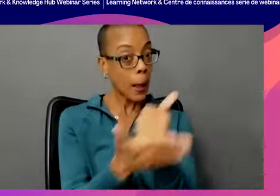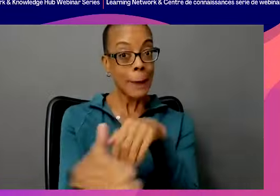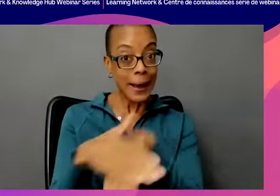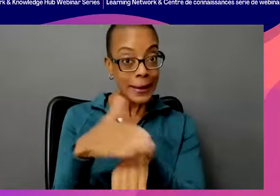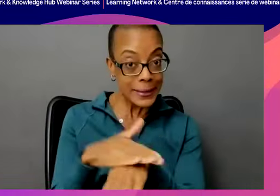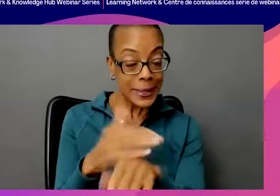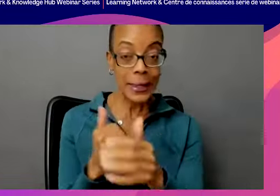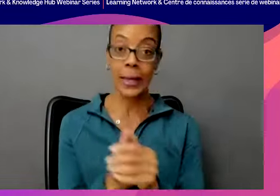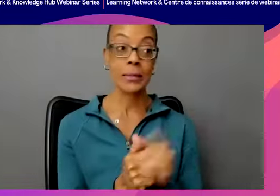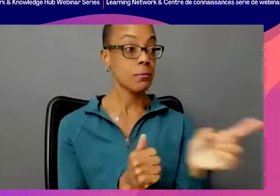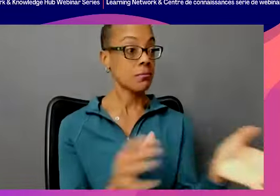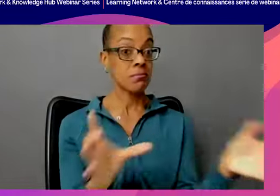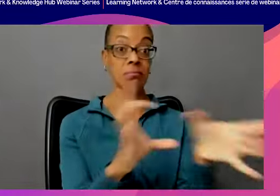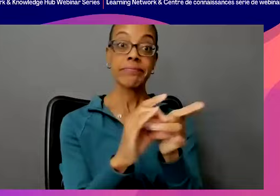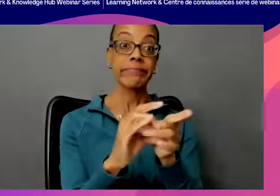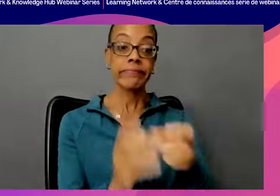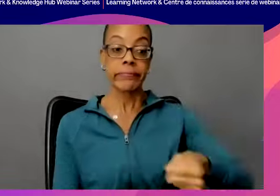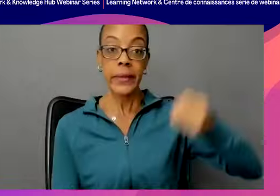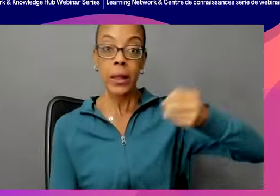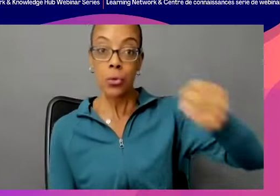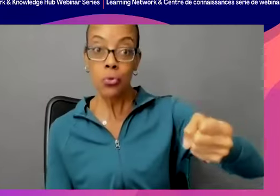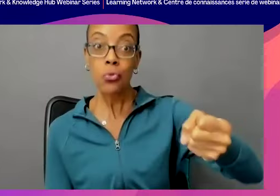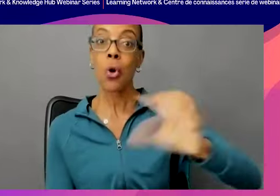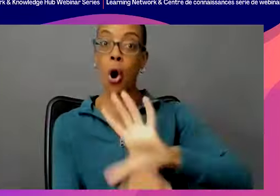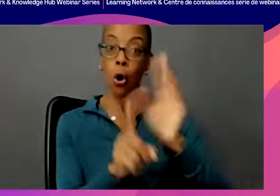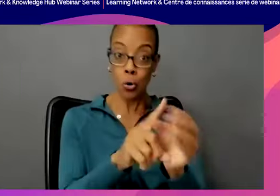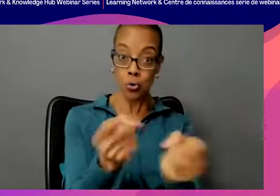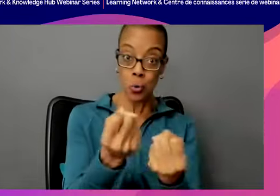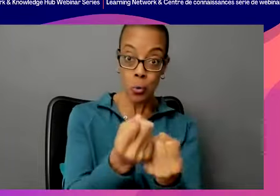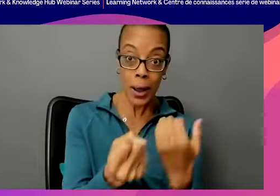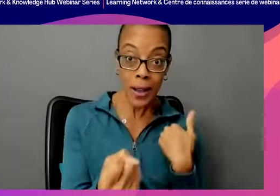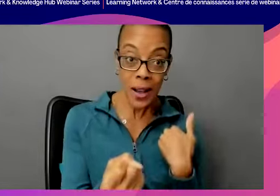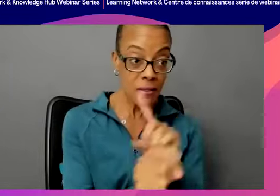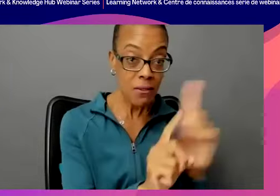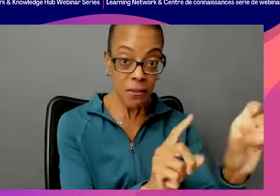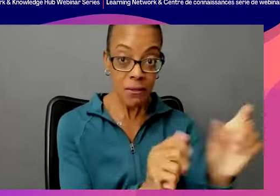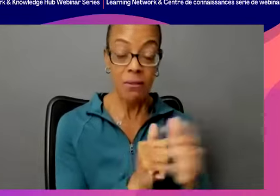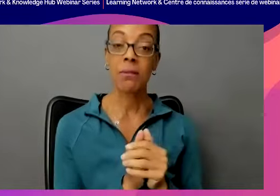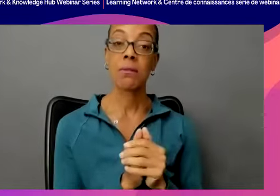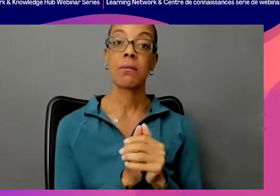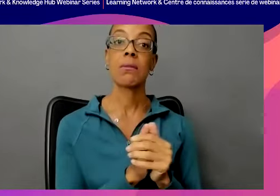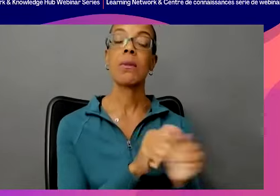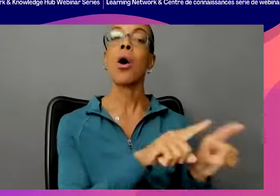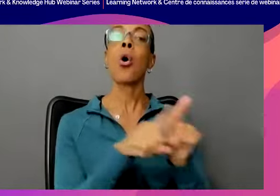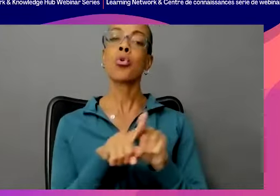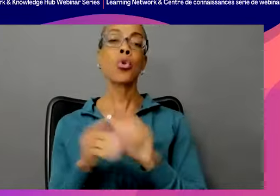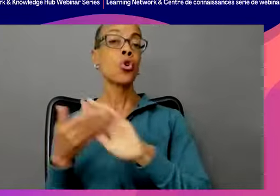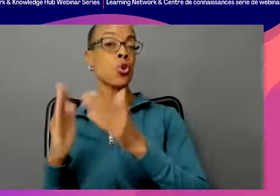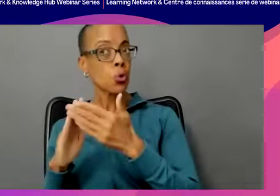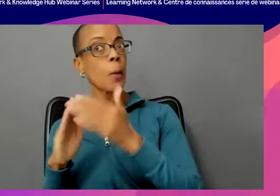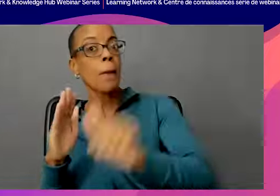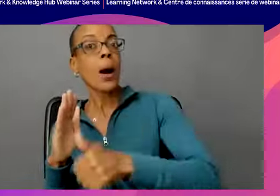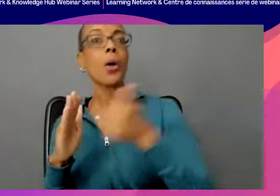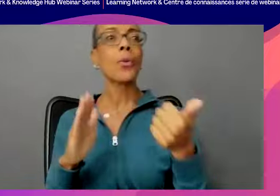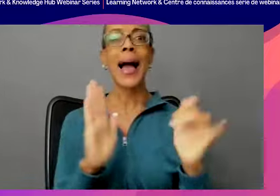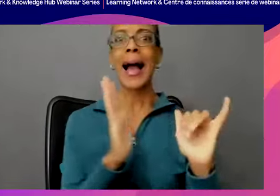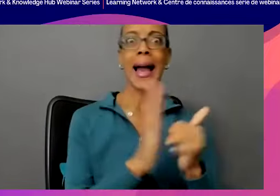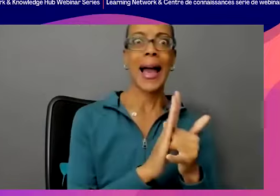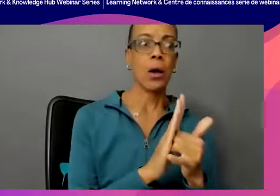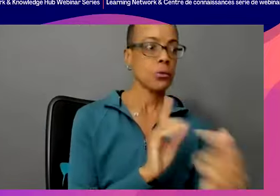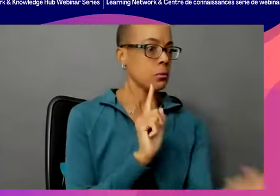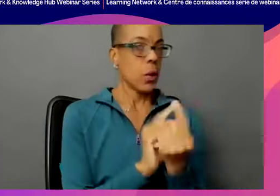she connected to an elder or cultural support? And also ask, other than the community resources, ask how did she make it